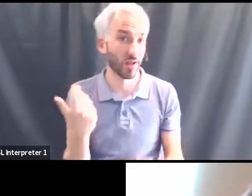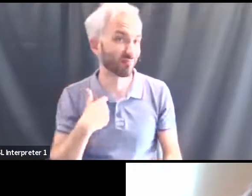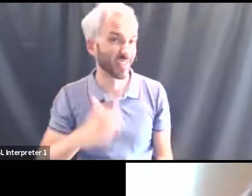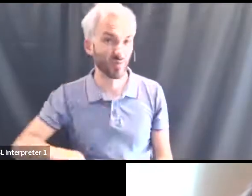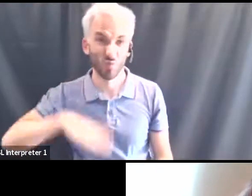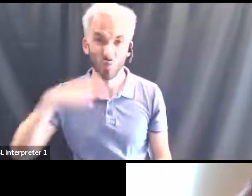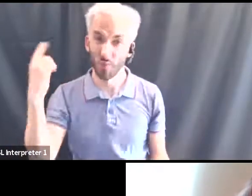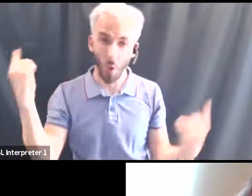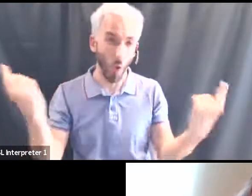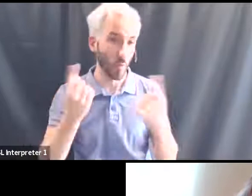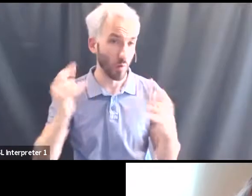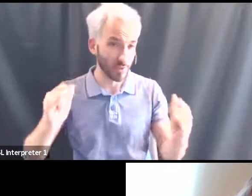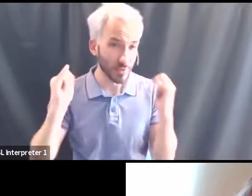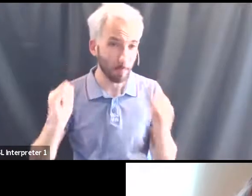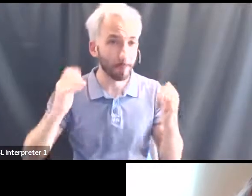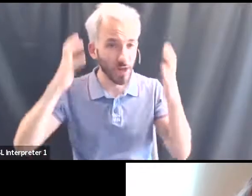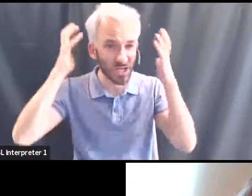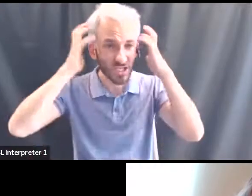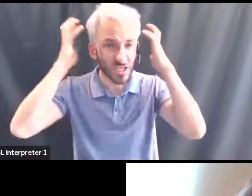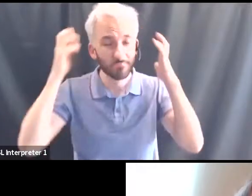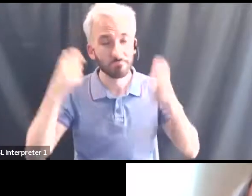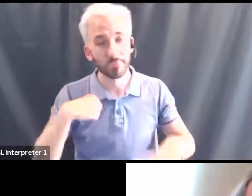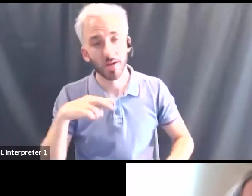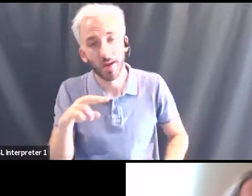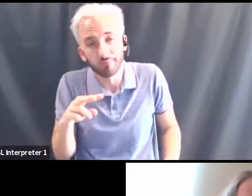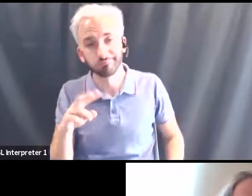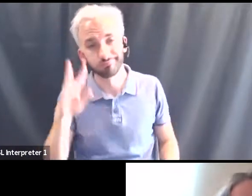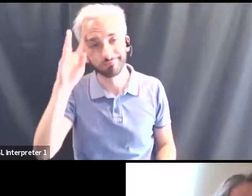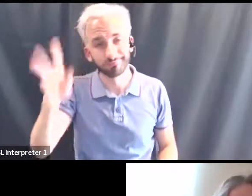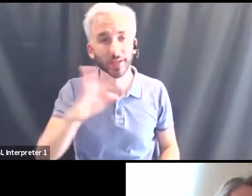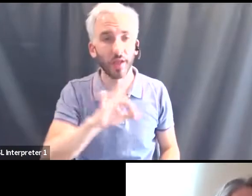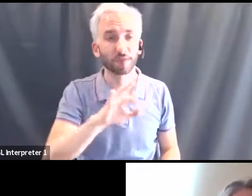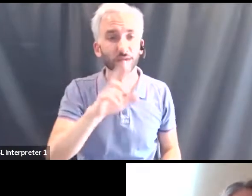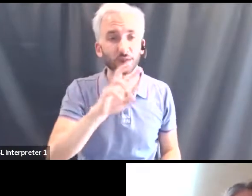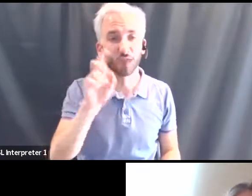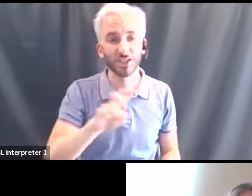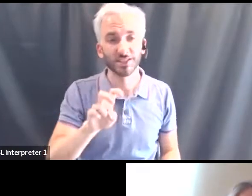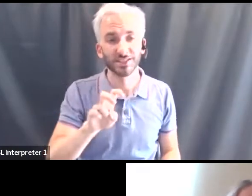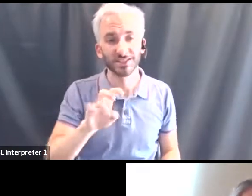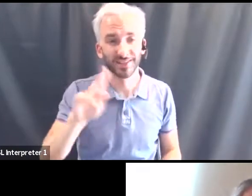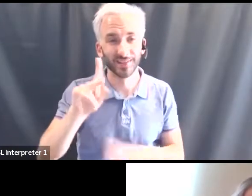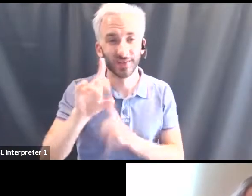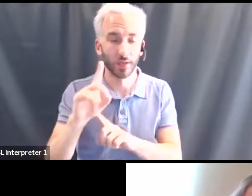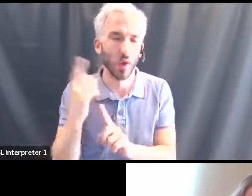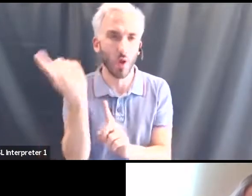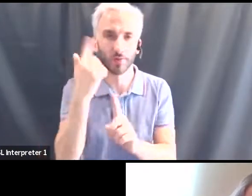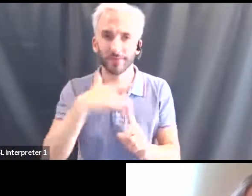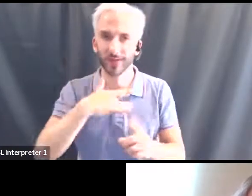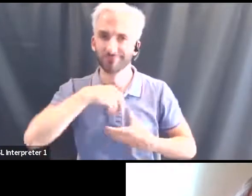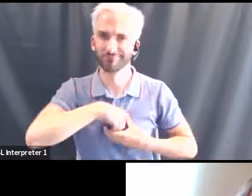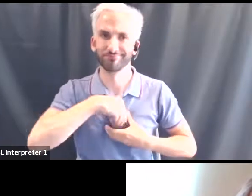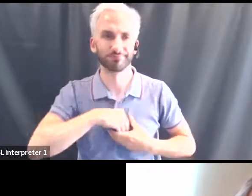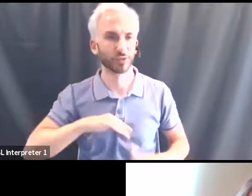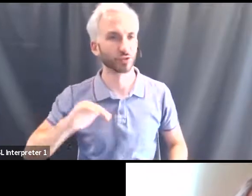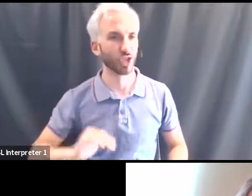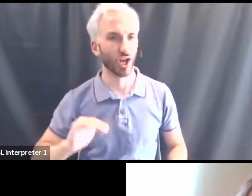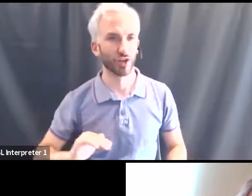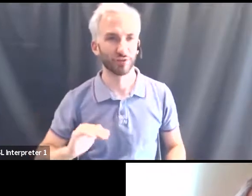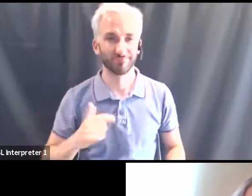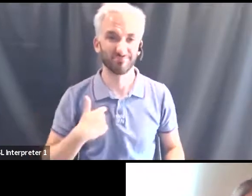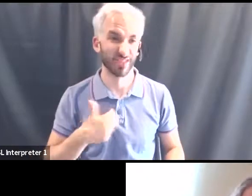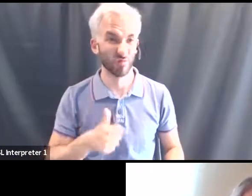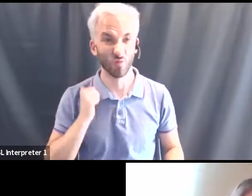what? I'm just going to be Frizz Kid. And also because I just always feel like a child at heart, and I don't want to grow up.